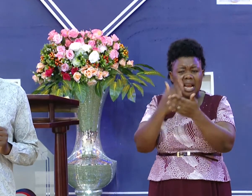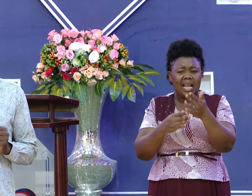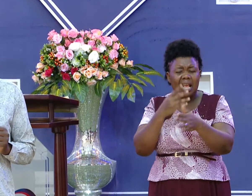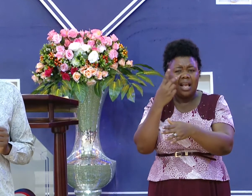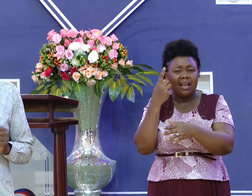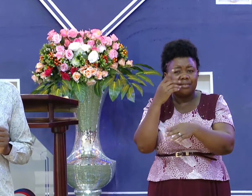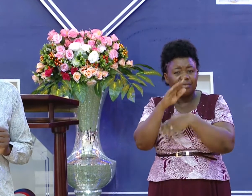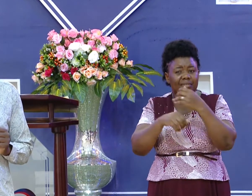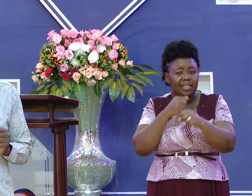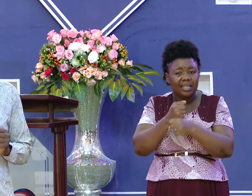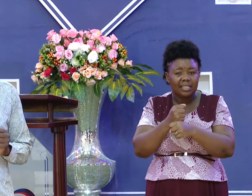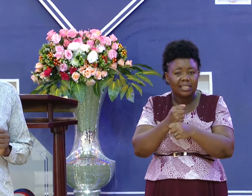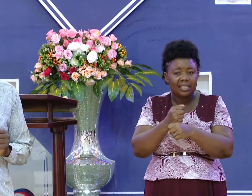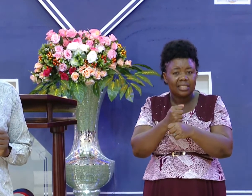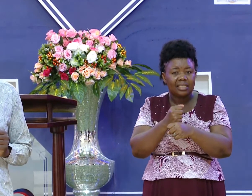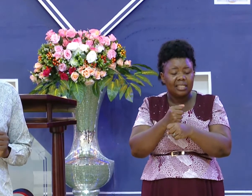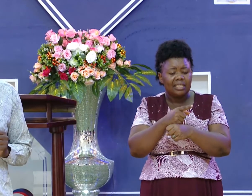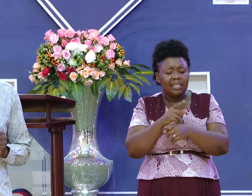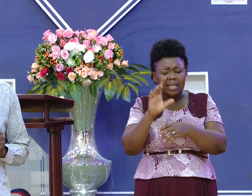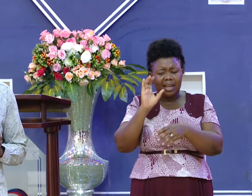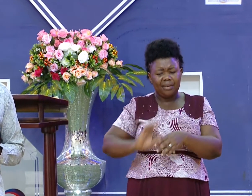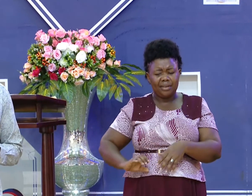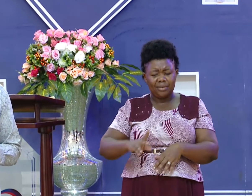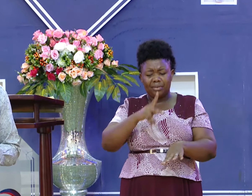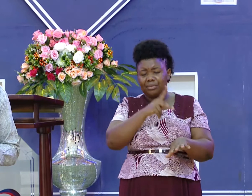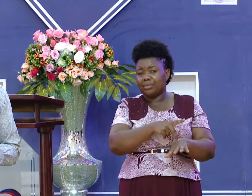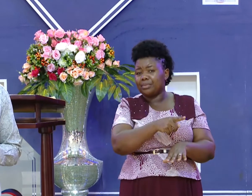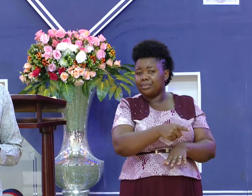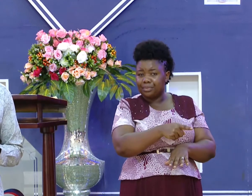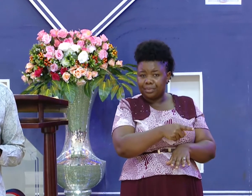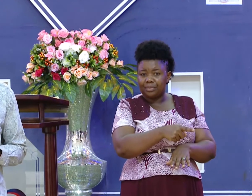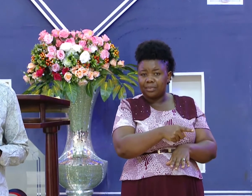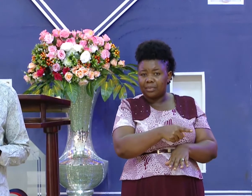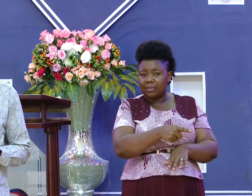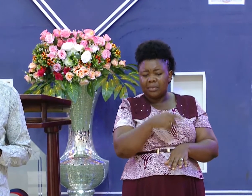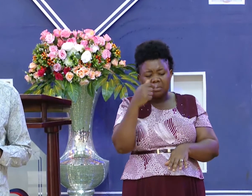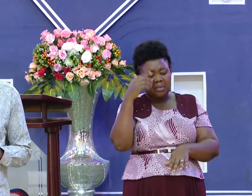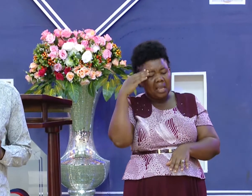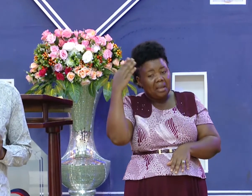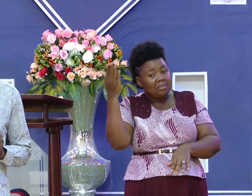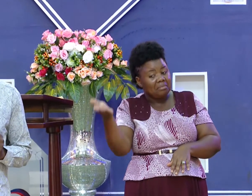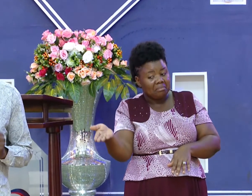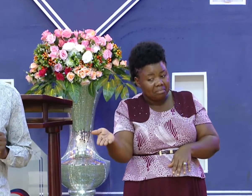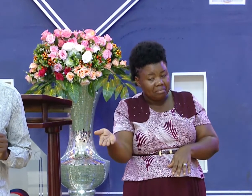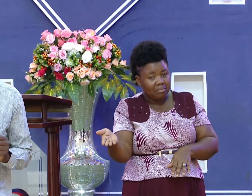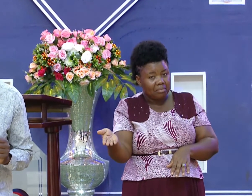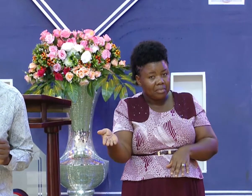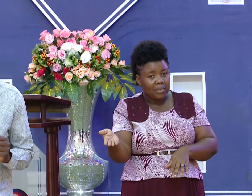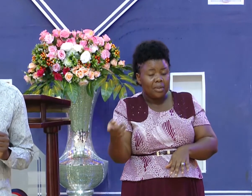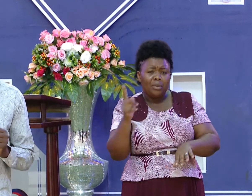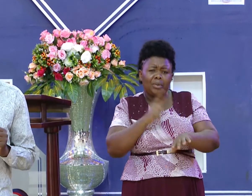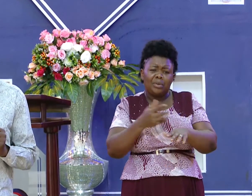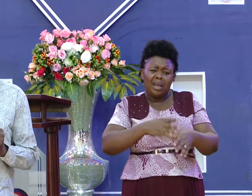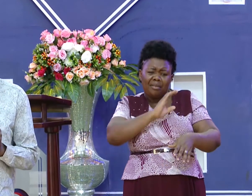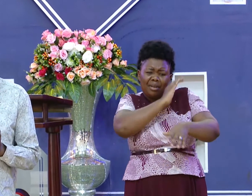for 3.5 years? The character of this man, I don't know him. Having the